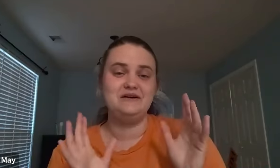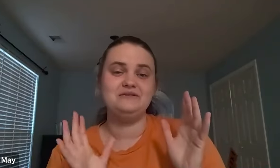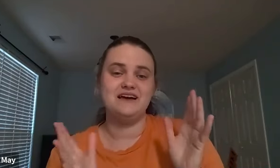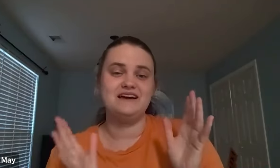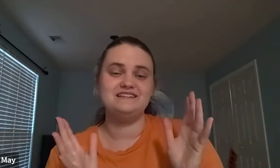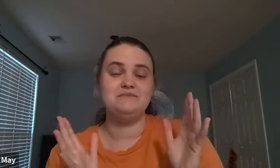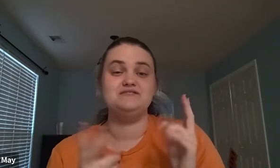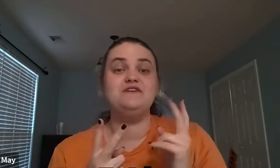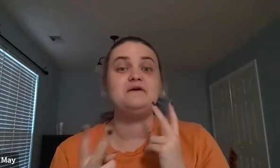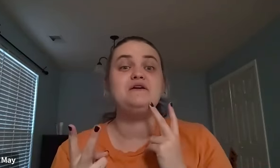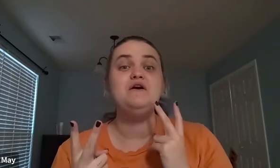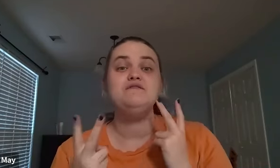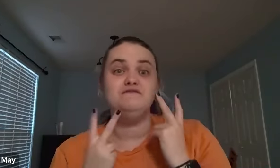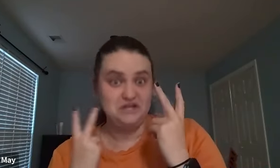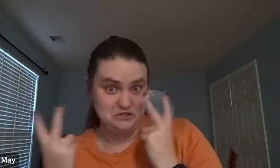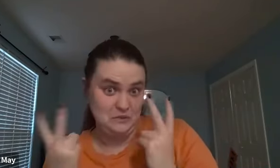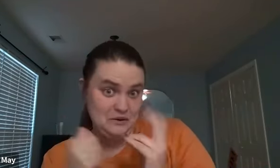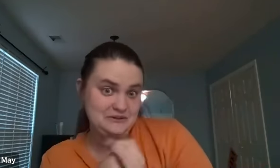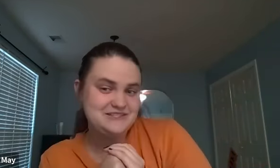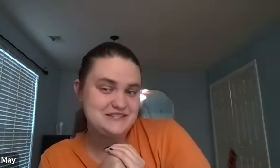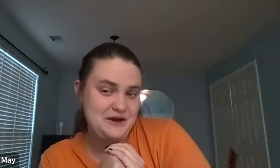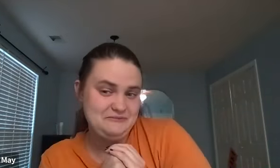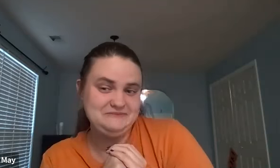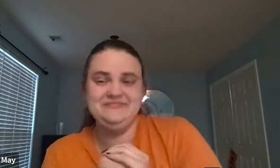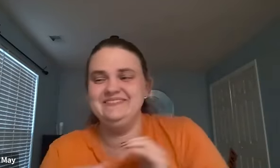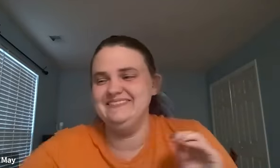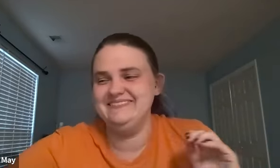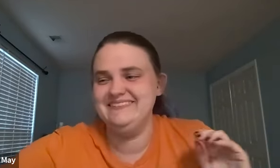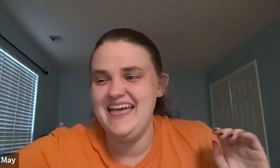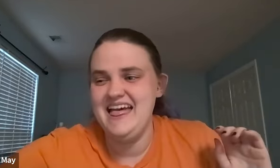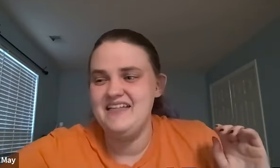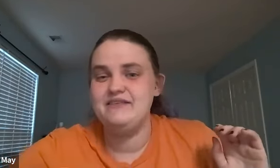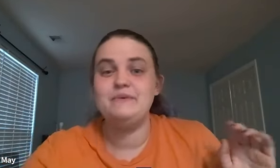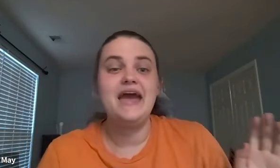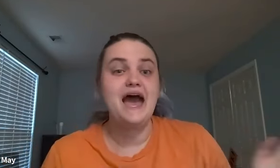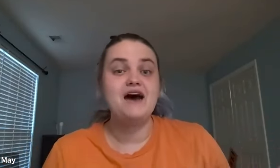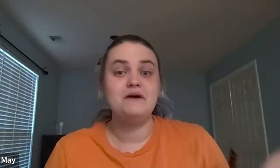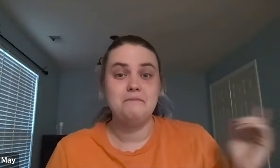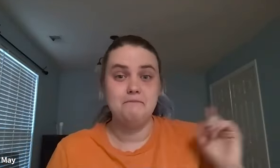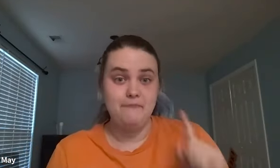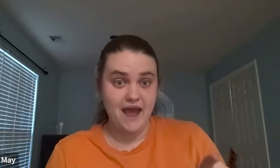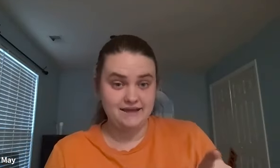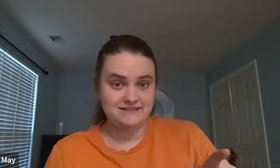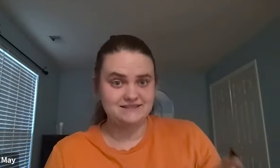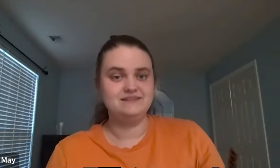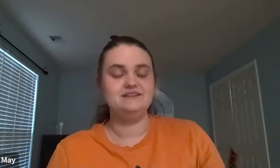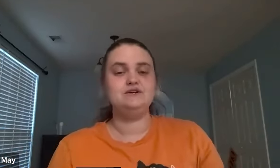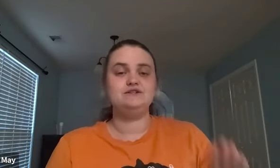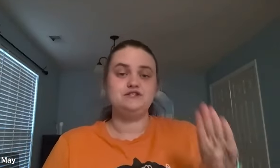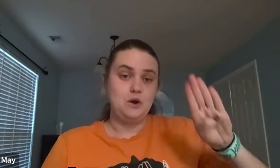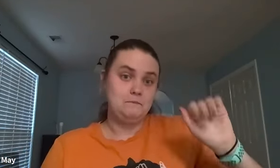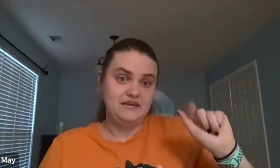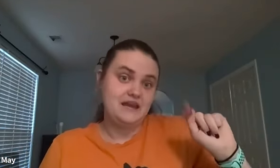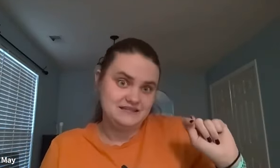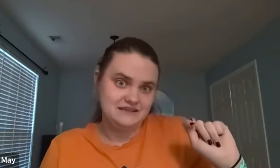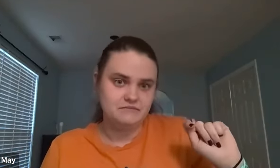ASL signs can be, is very visual. So then we have bat. So B-A-T. I want